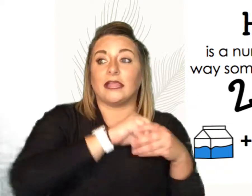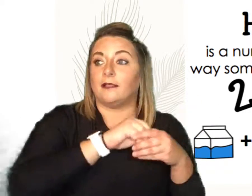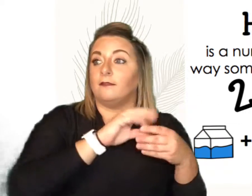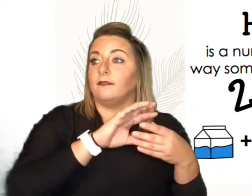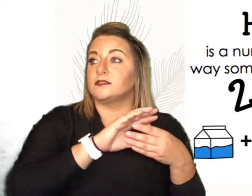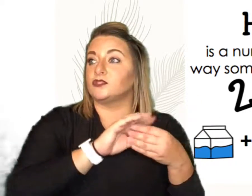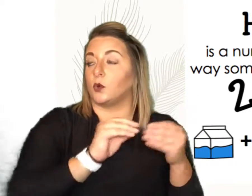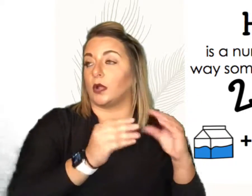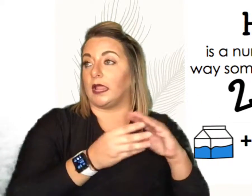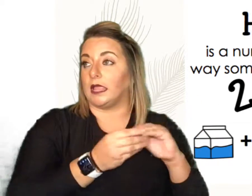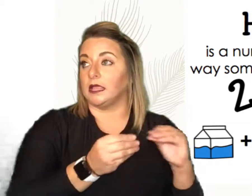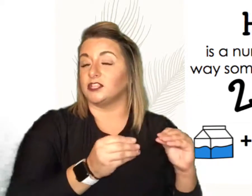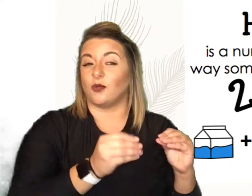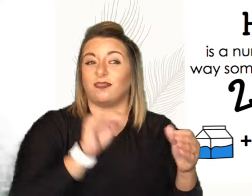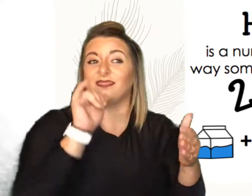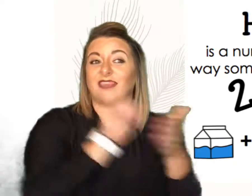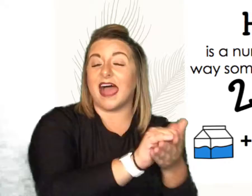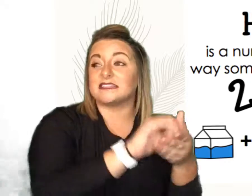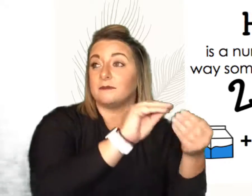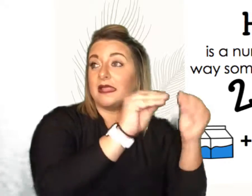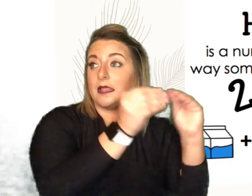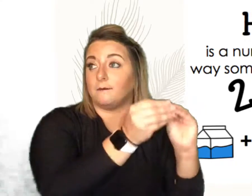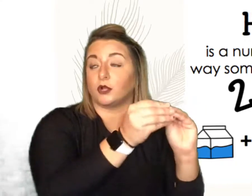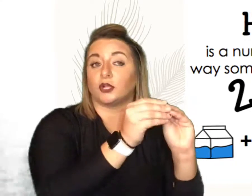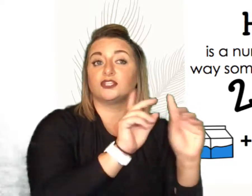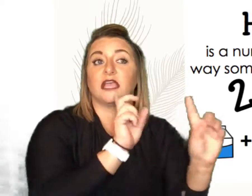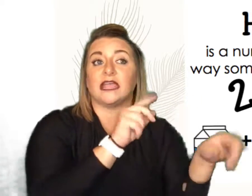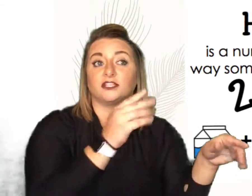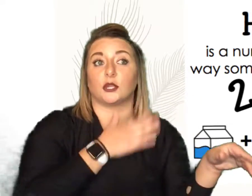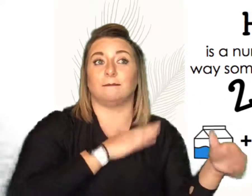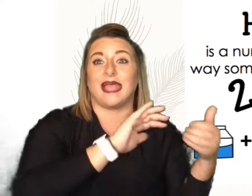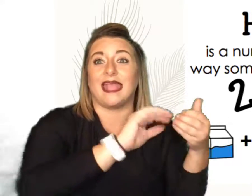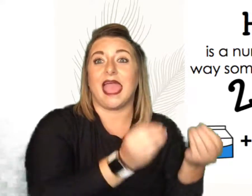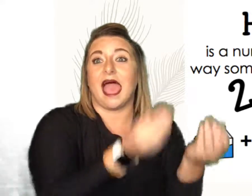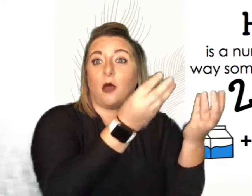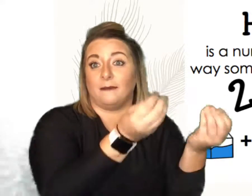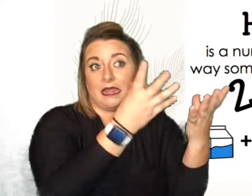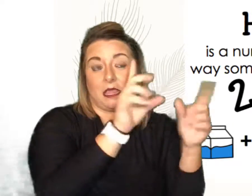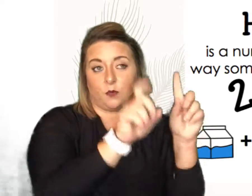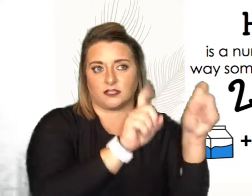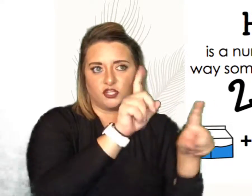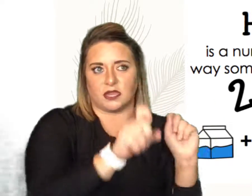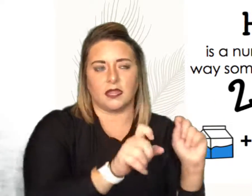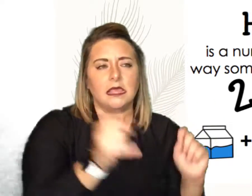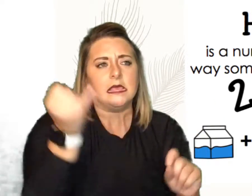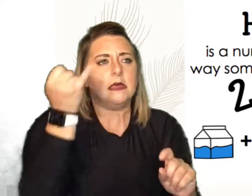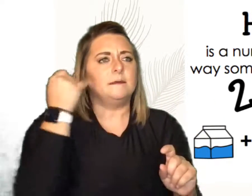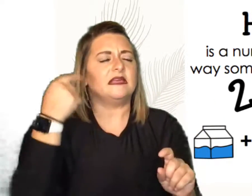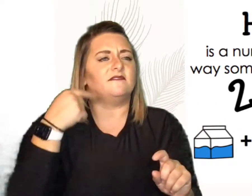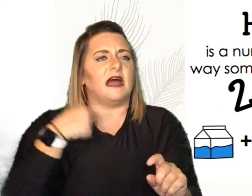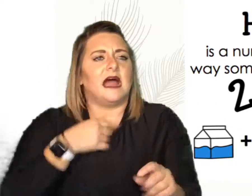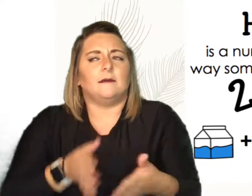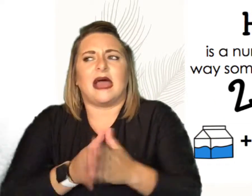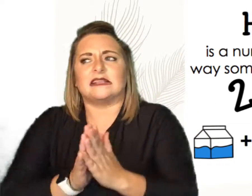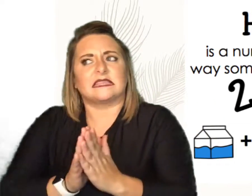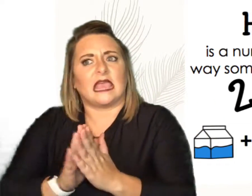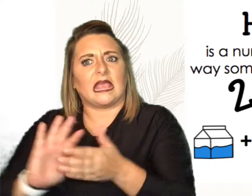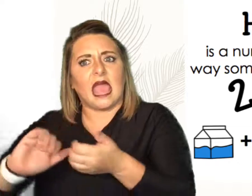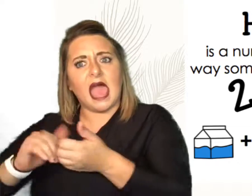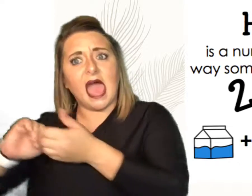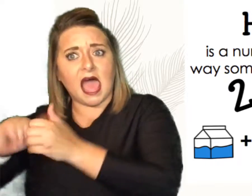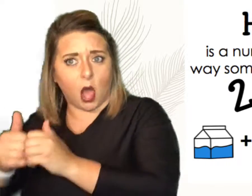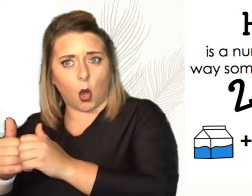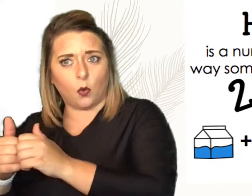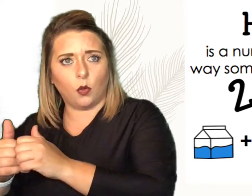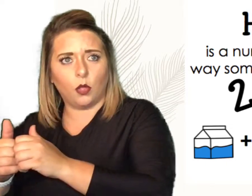pigs were in the story. So that's my number to answer my how many question. But if I'm